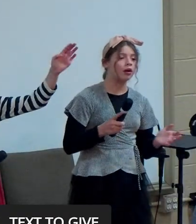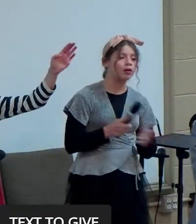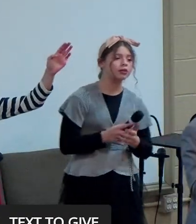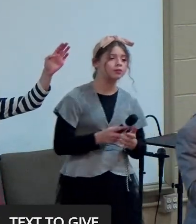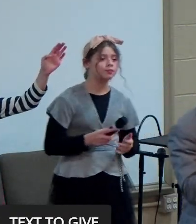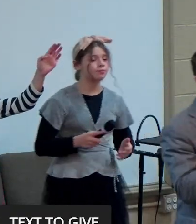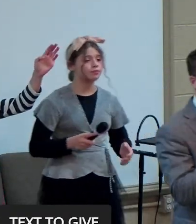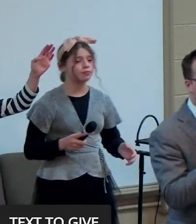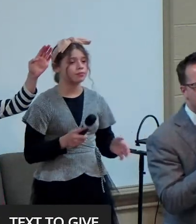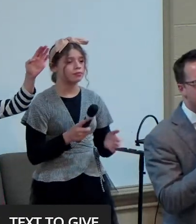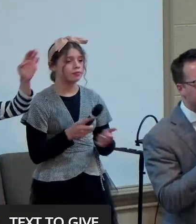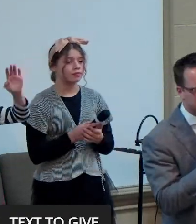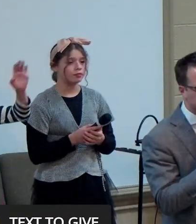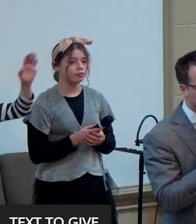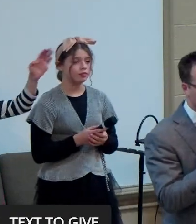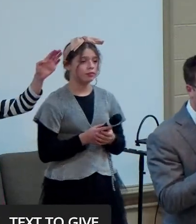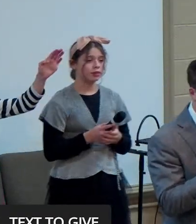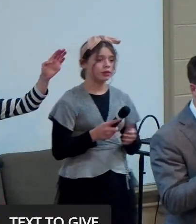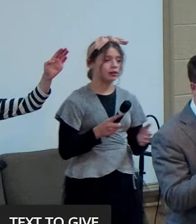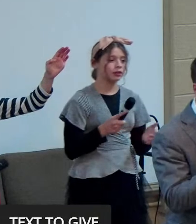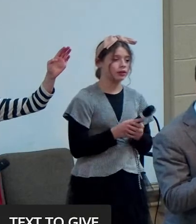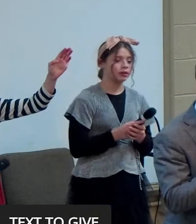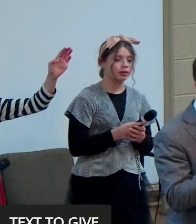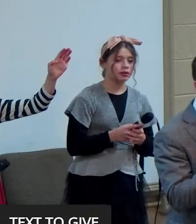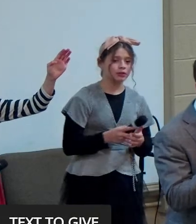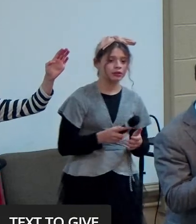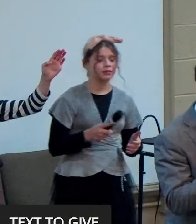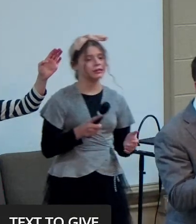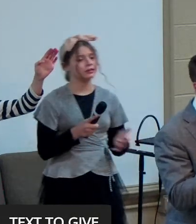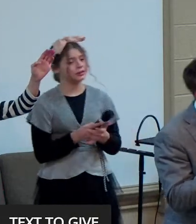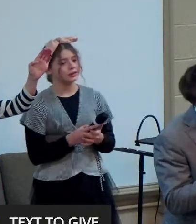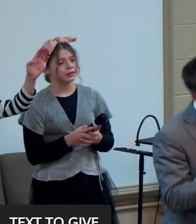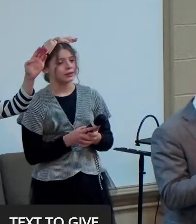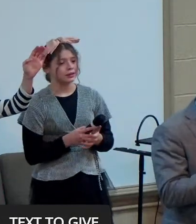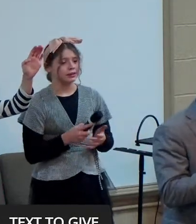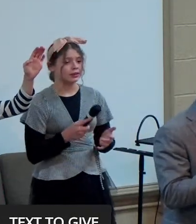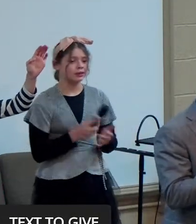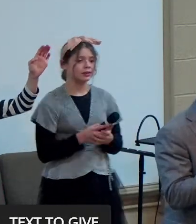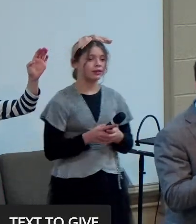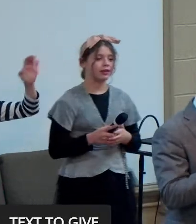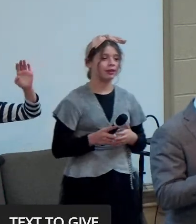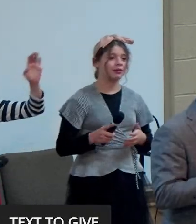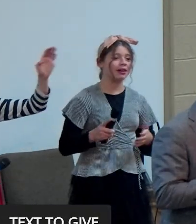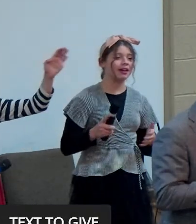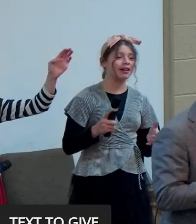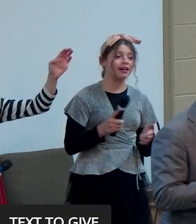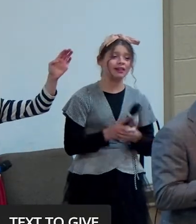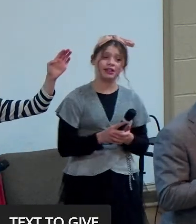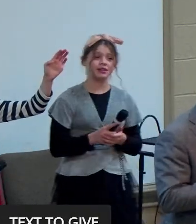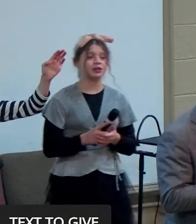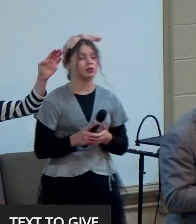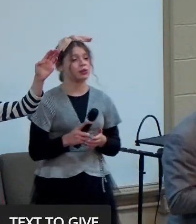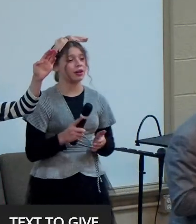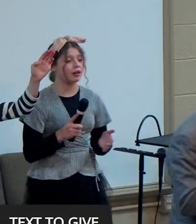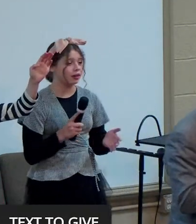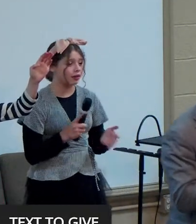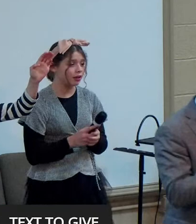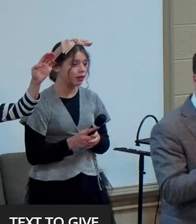Oh, as God gives me grace. Oh, I'll run this